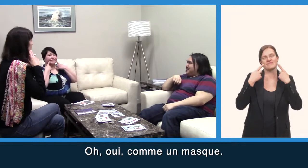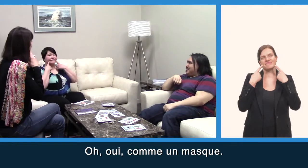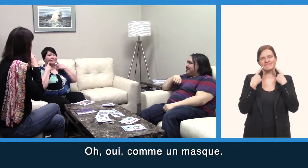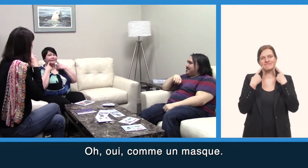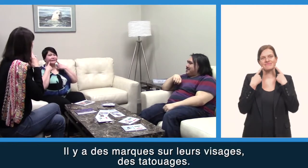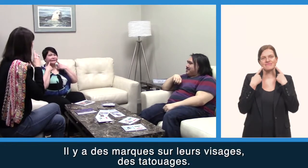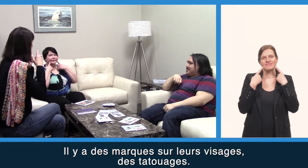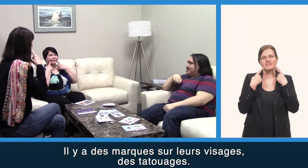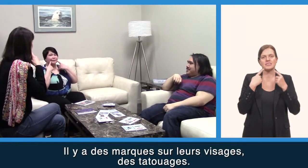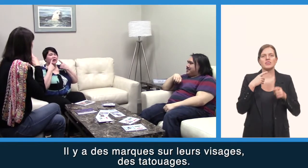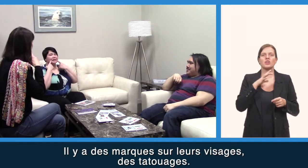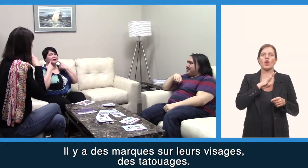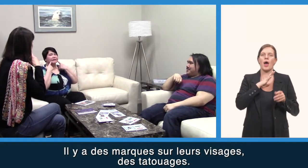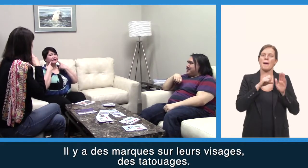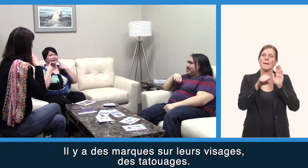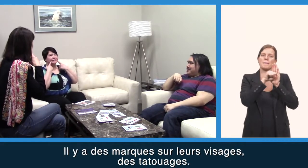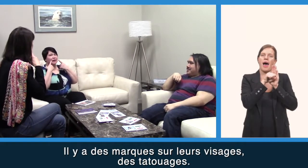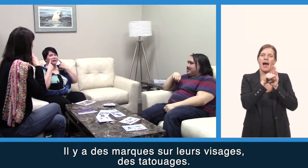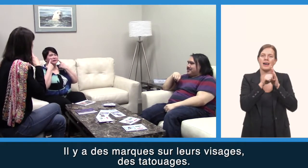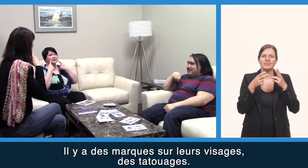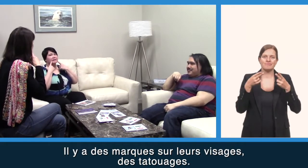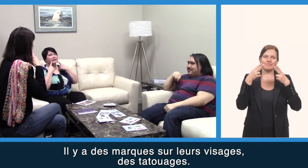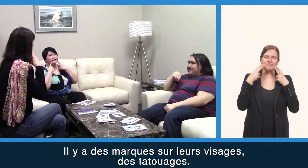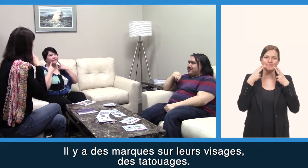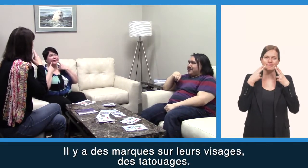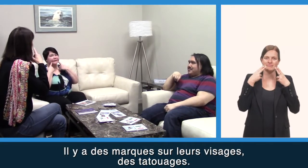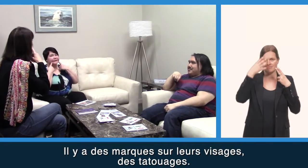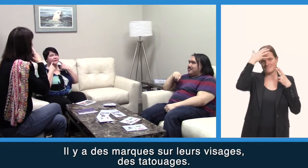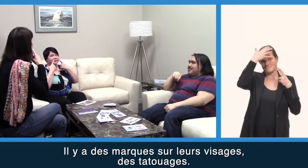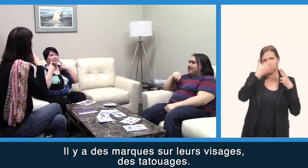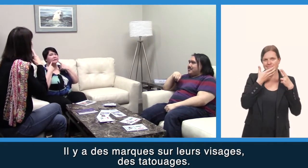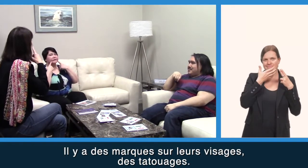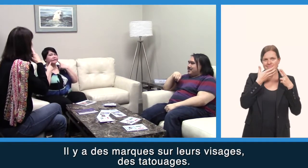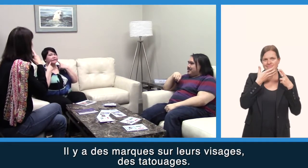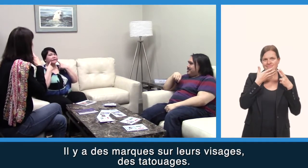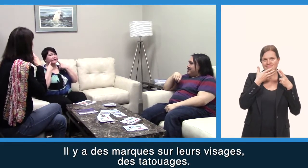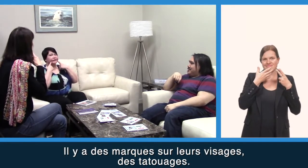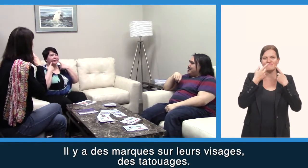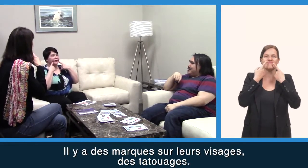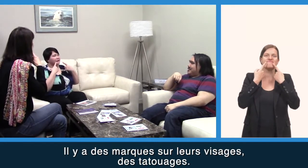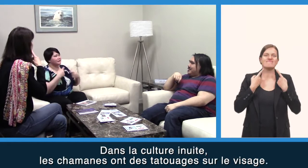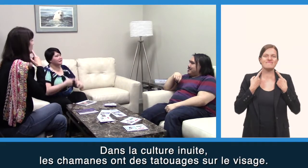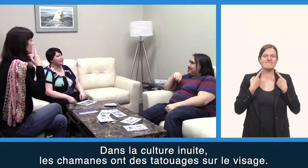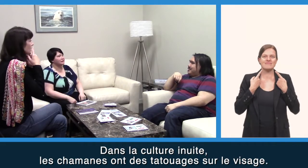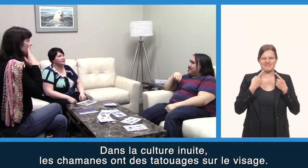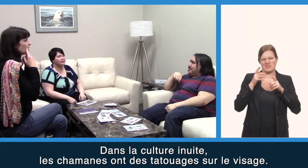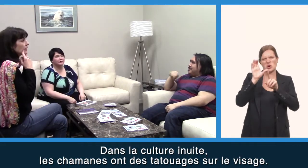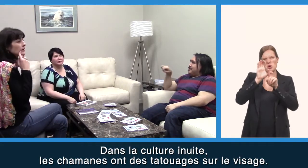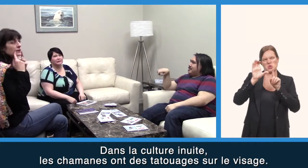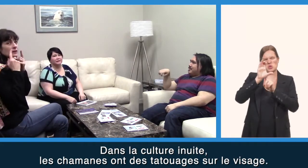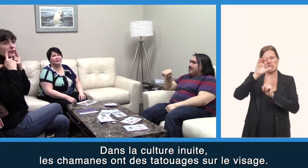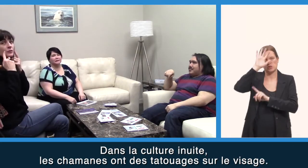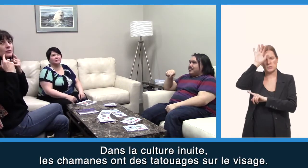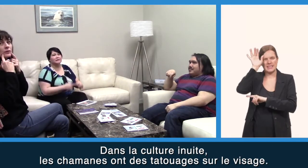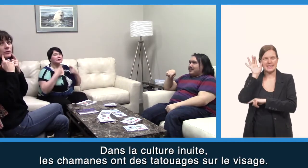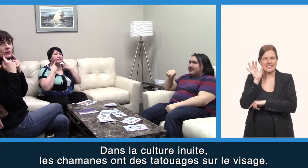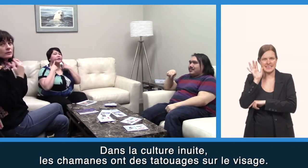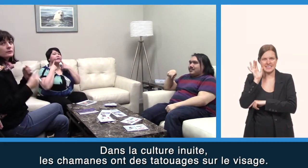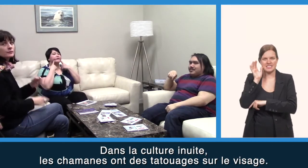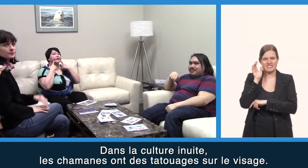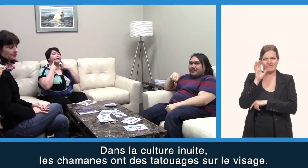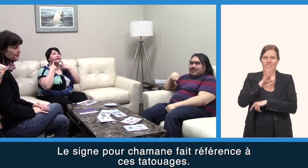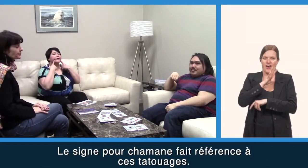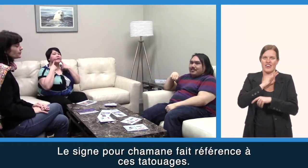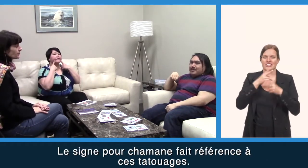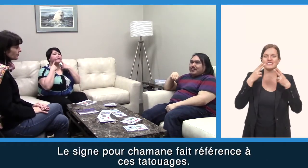So it's a mark, there's markers on their faces. Oh, tattoos. Yeah. Or is it a Yeah. beard? Tattoos. No,